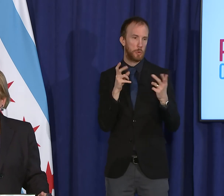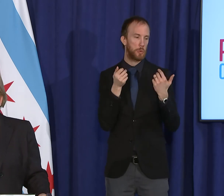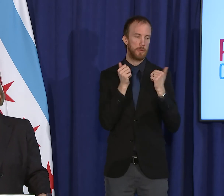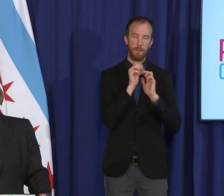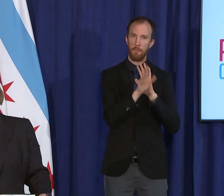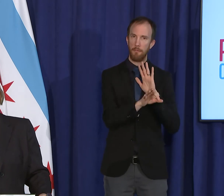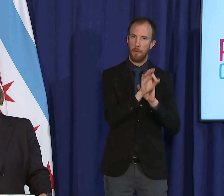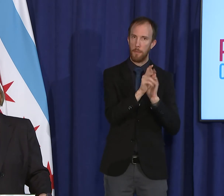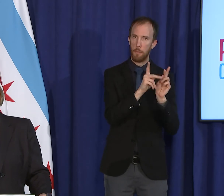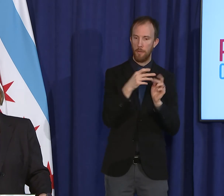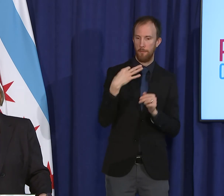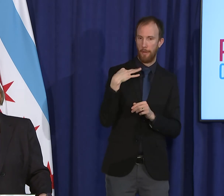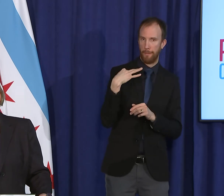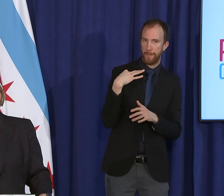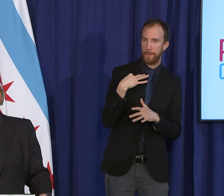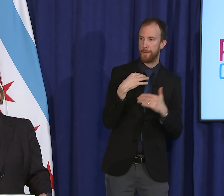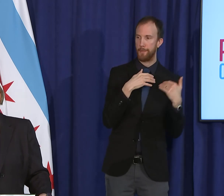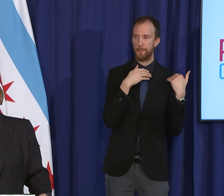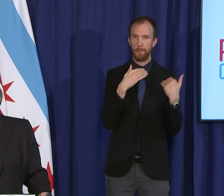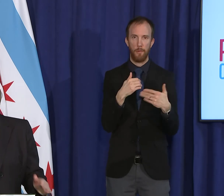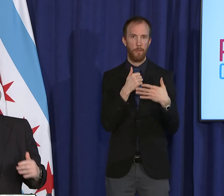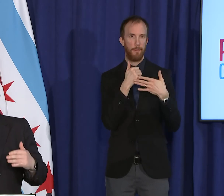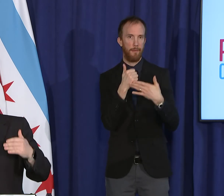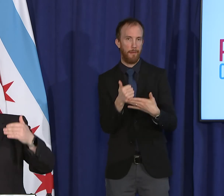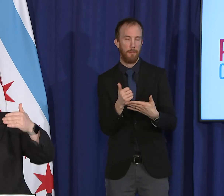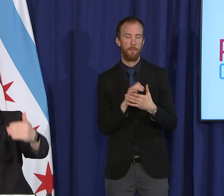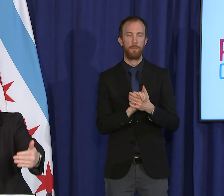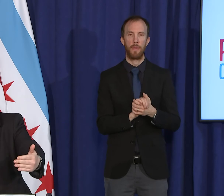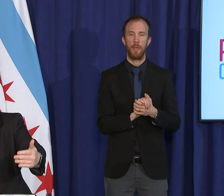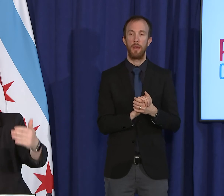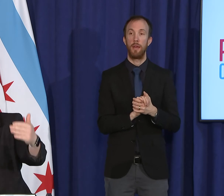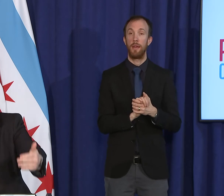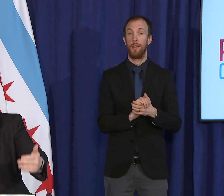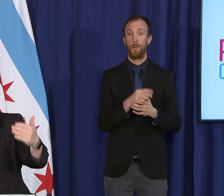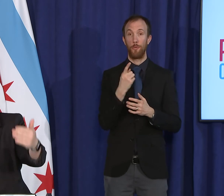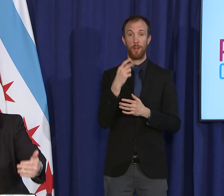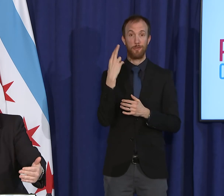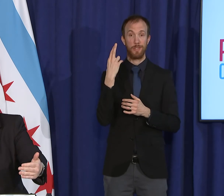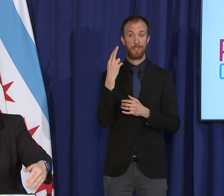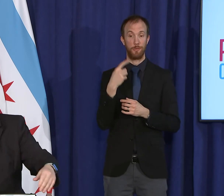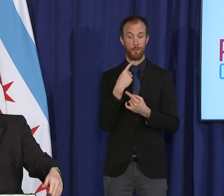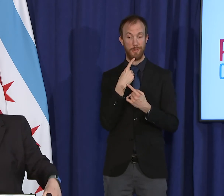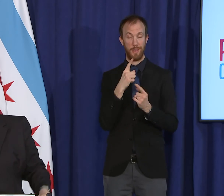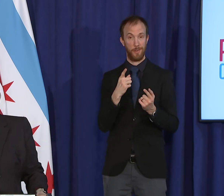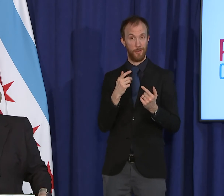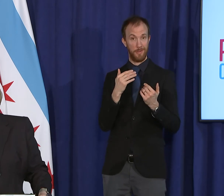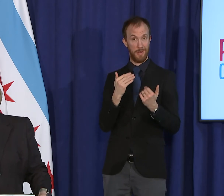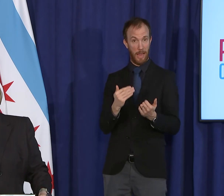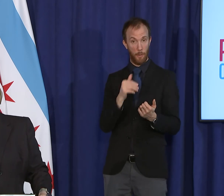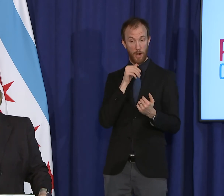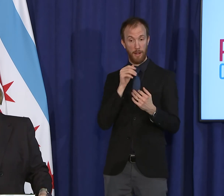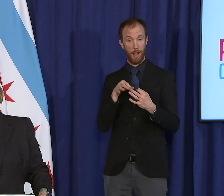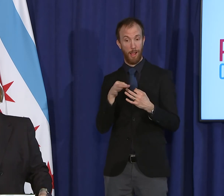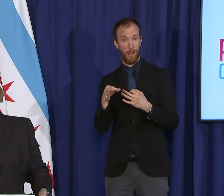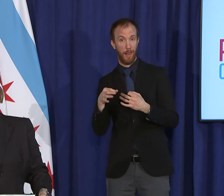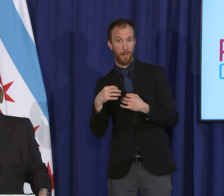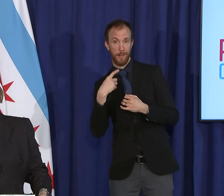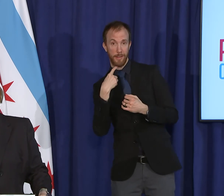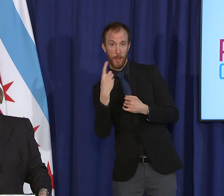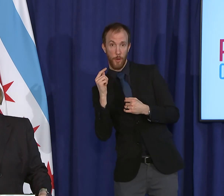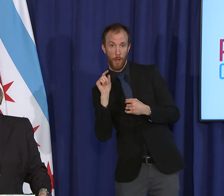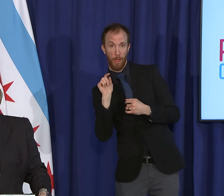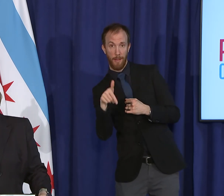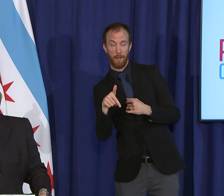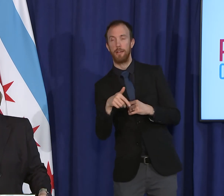people who may have the possibility to sign up. But one of the reasons we're talking about this before the ability actually is there to sign up is that we really want to get this